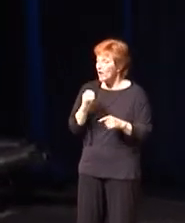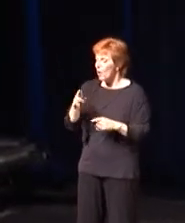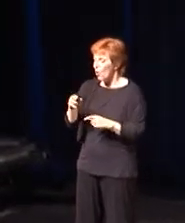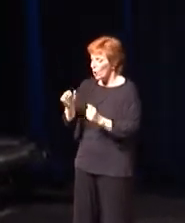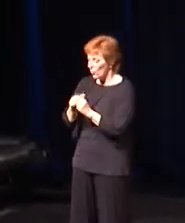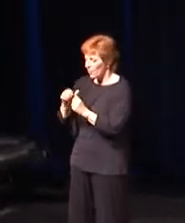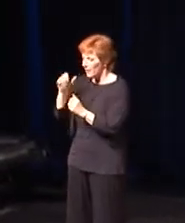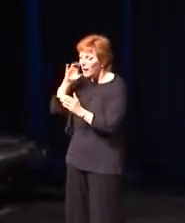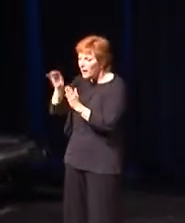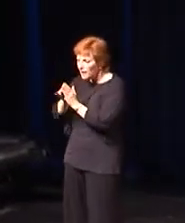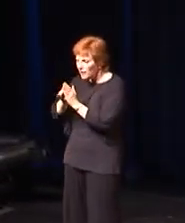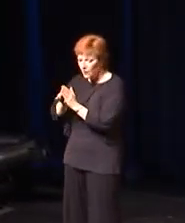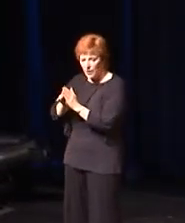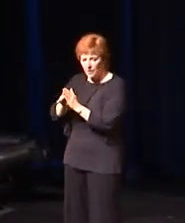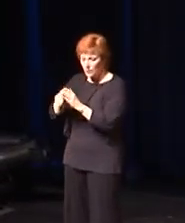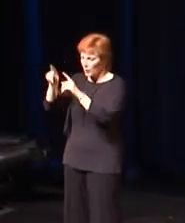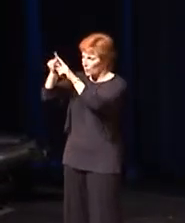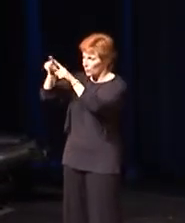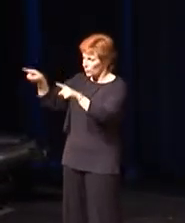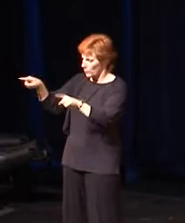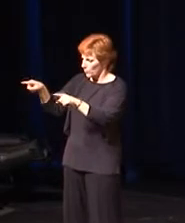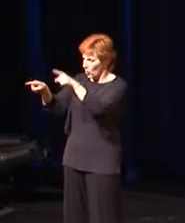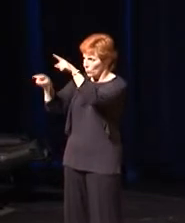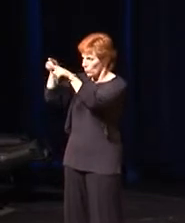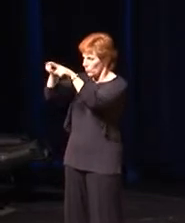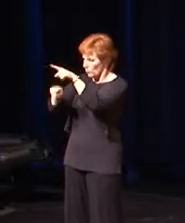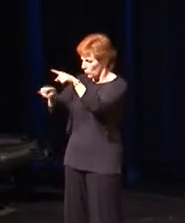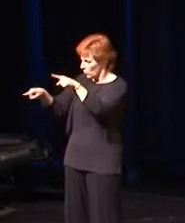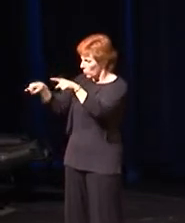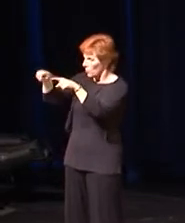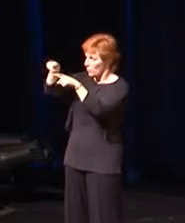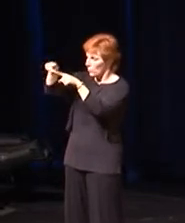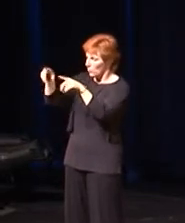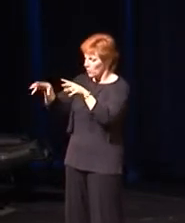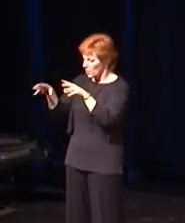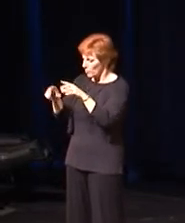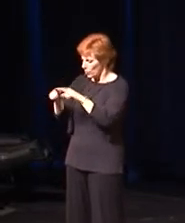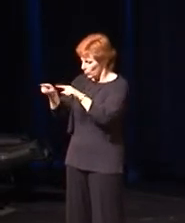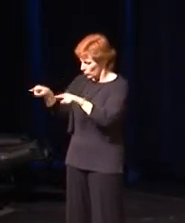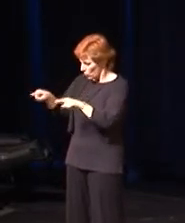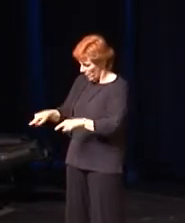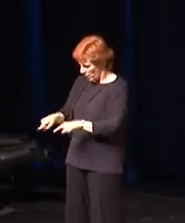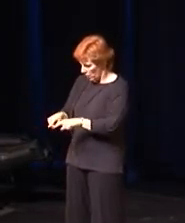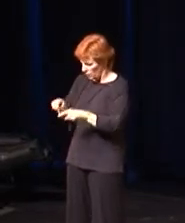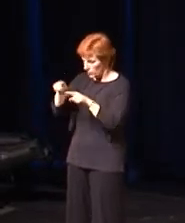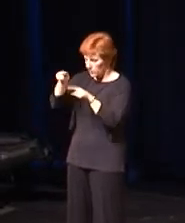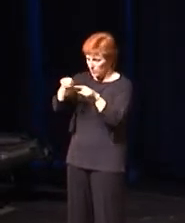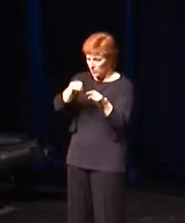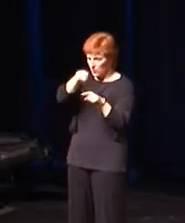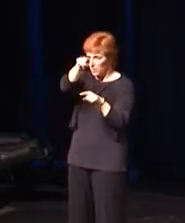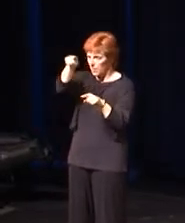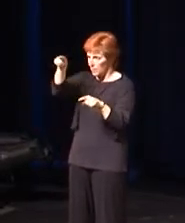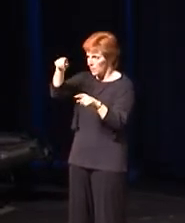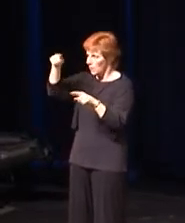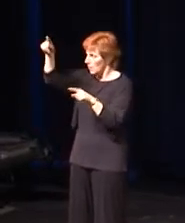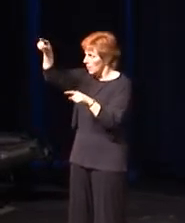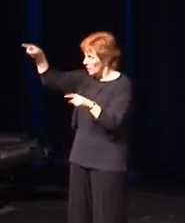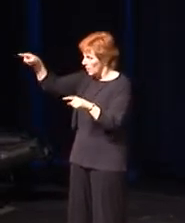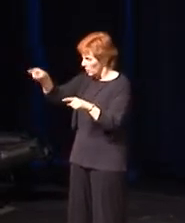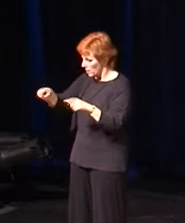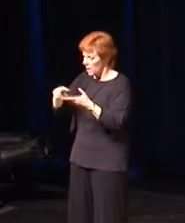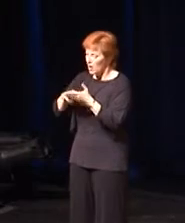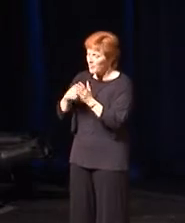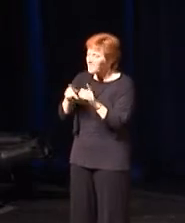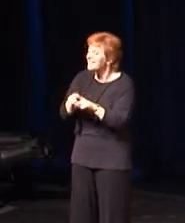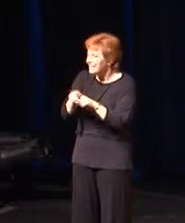with a diagram, where you take a right triangle, and then you put squares on each side of it, and that is a figure that means that